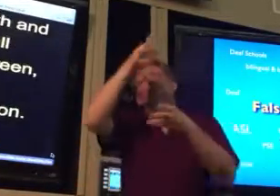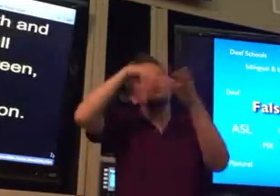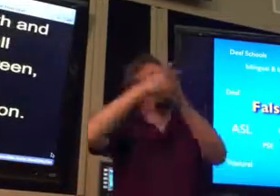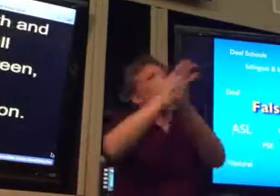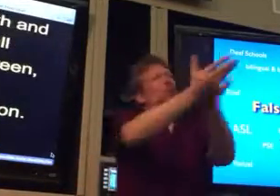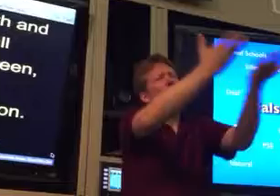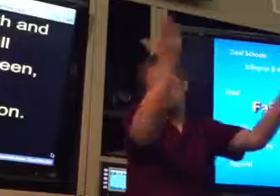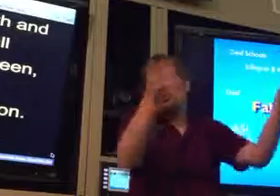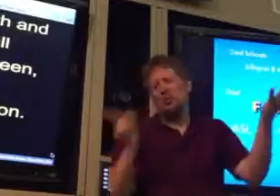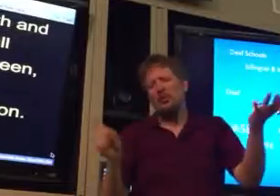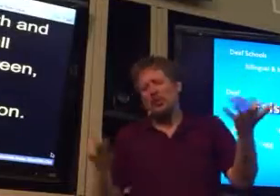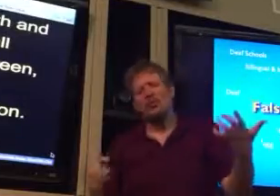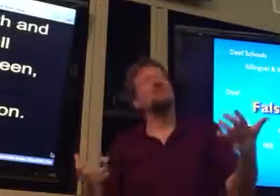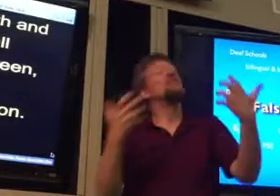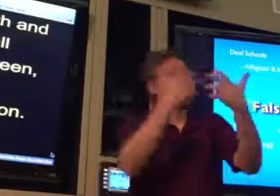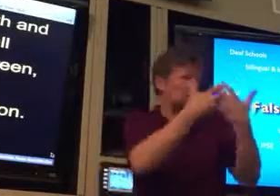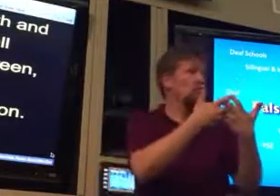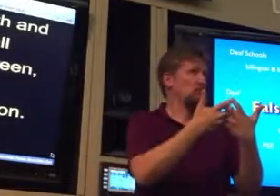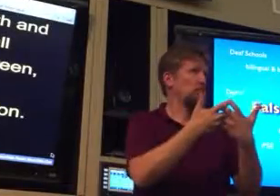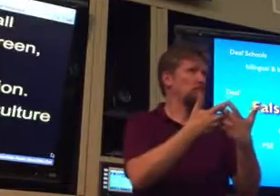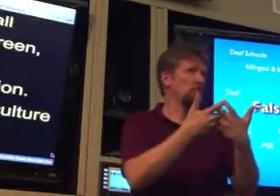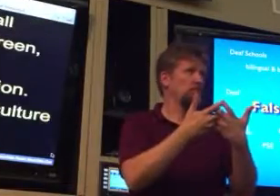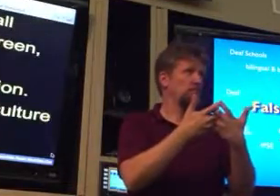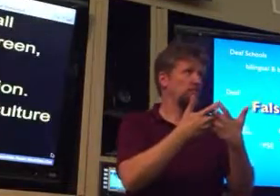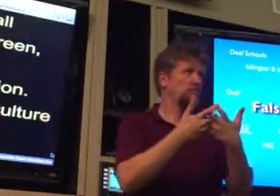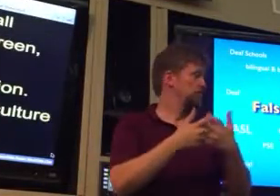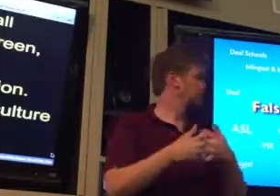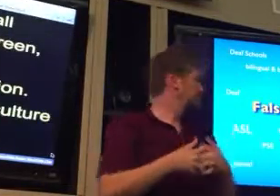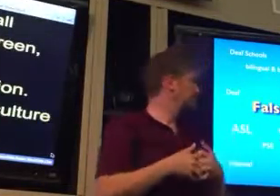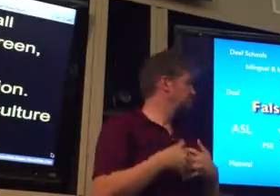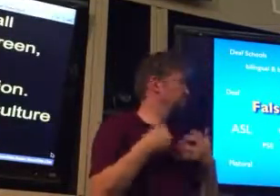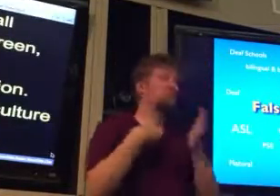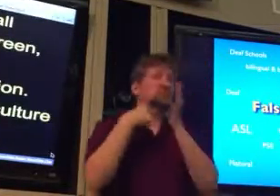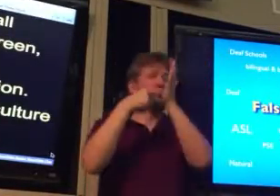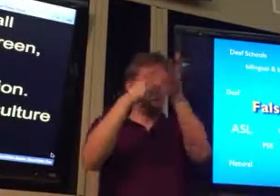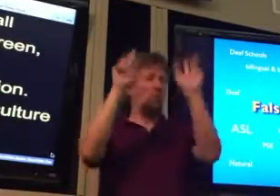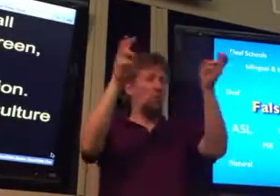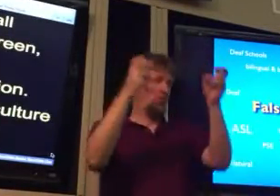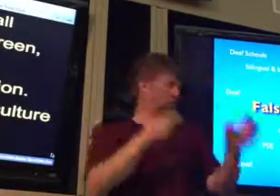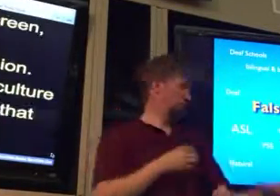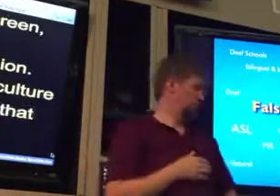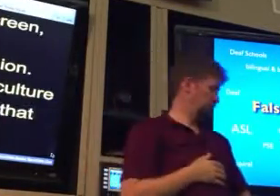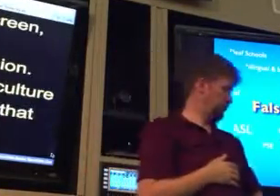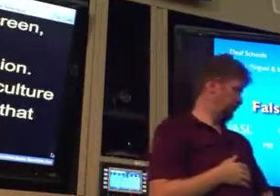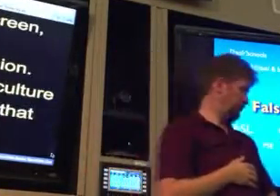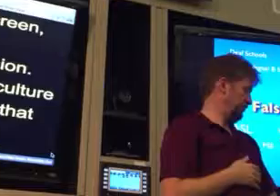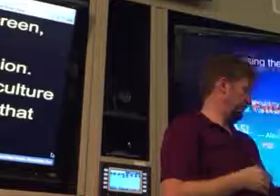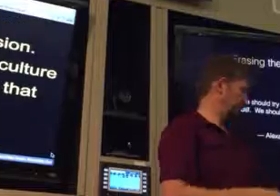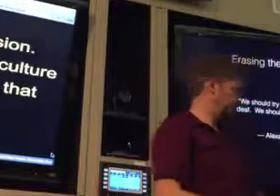you can learn it later, that you need to assimilate to the hearing world. And let me show you a quote.